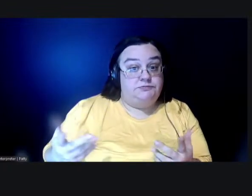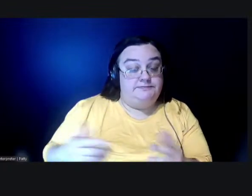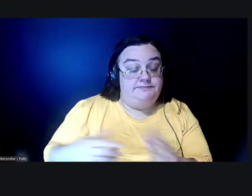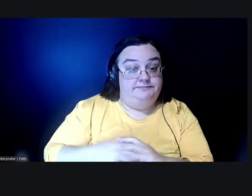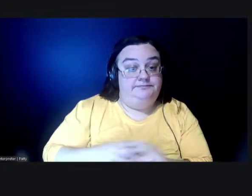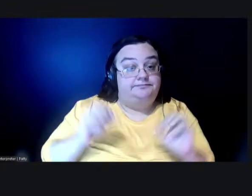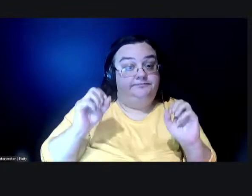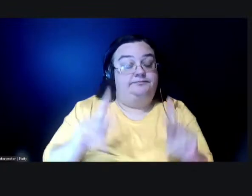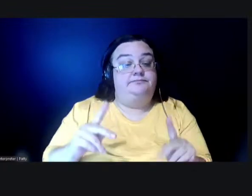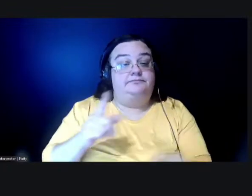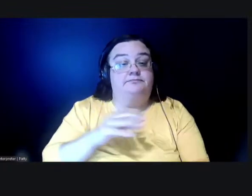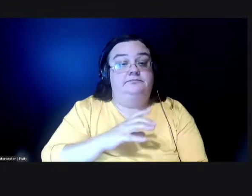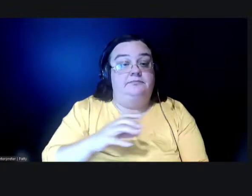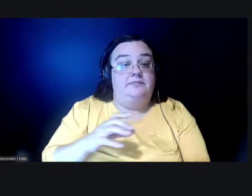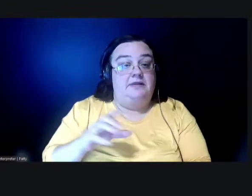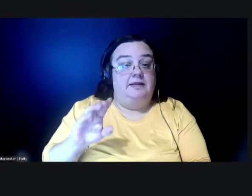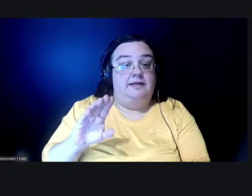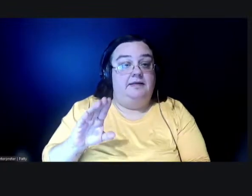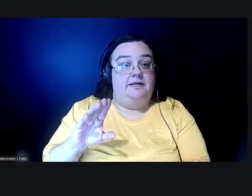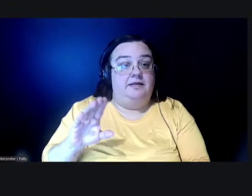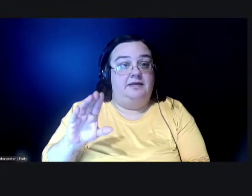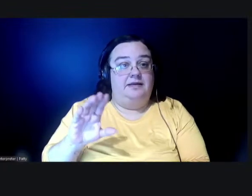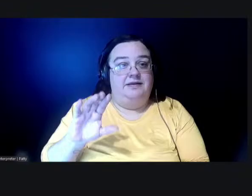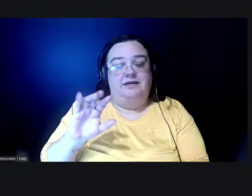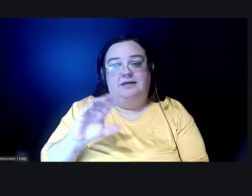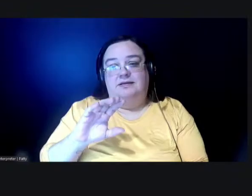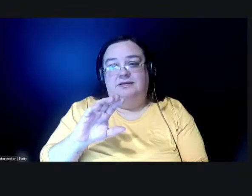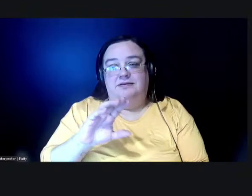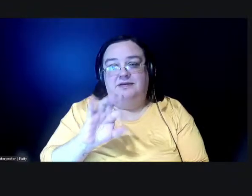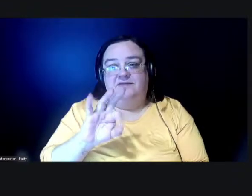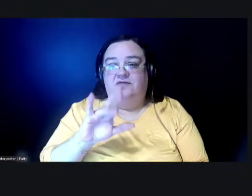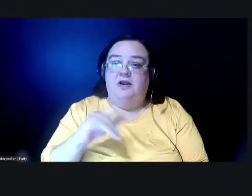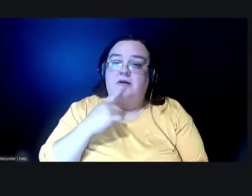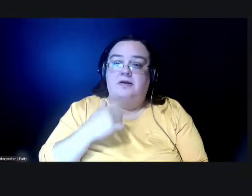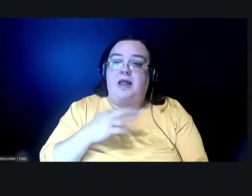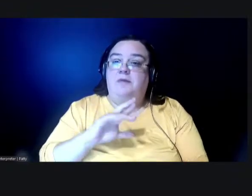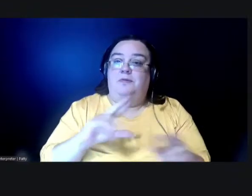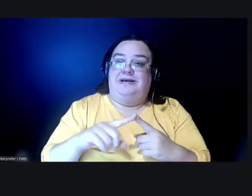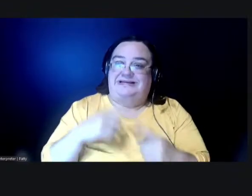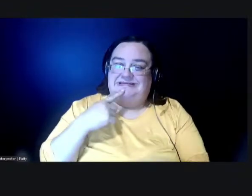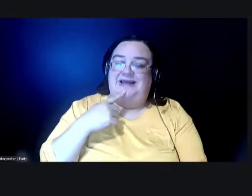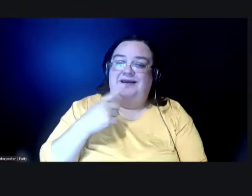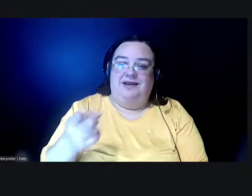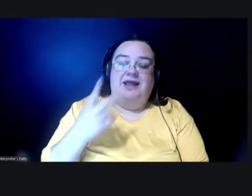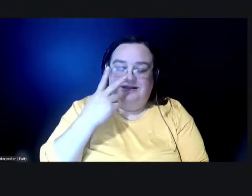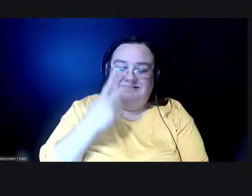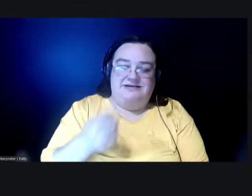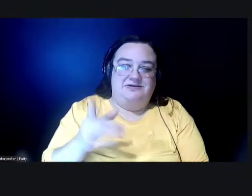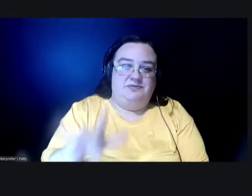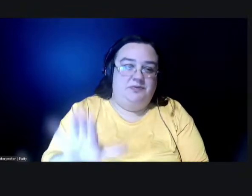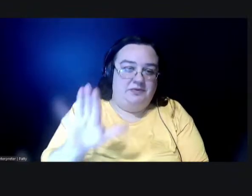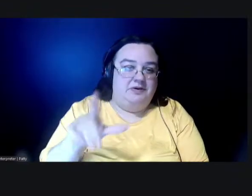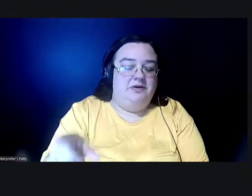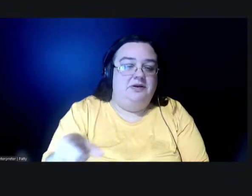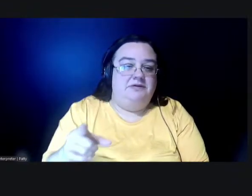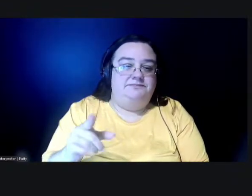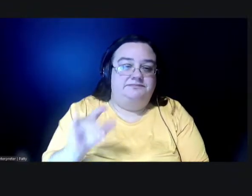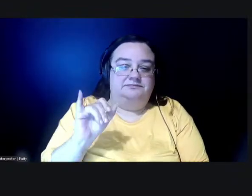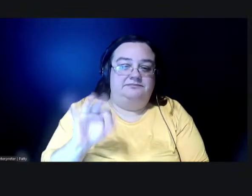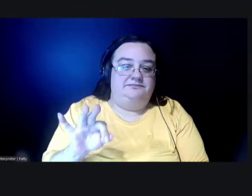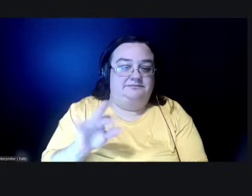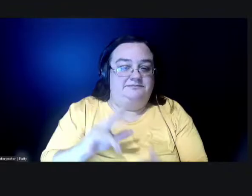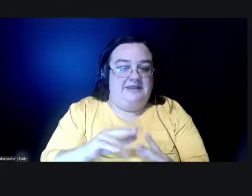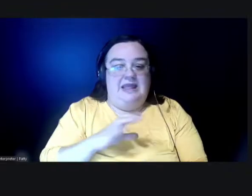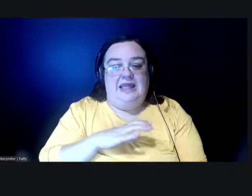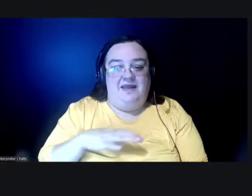Okay, Councilmember. Should I just speak? No, go ahead. I was just going to say you need. Okay. Do you have? If either Councilmember Fry